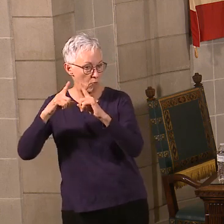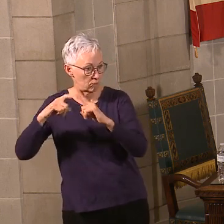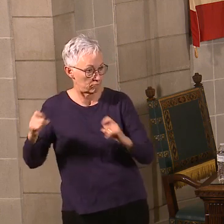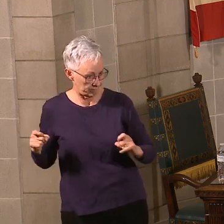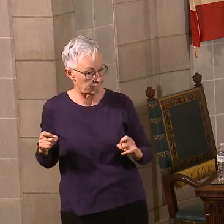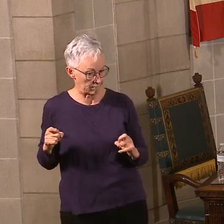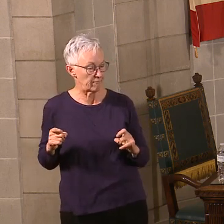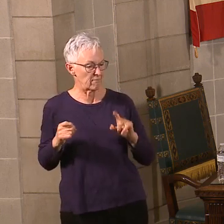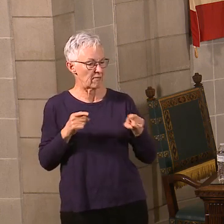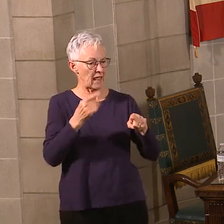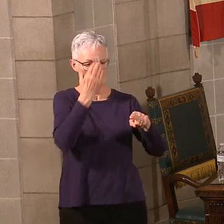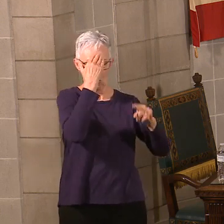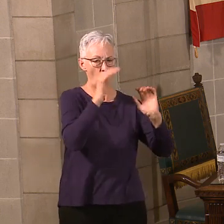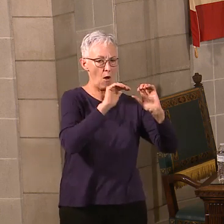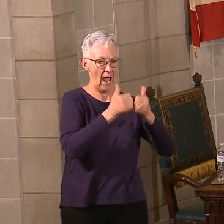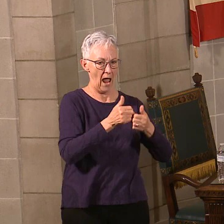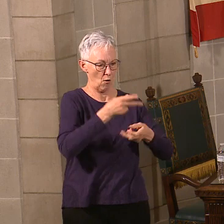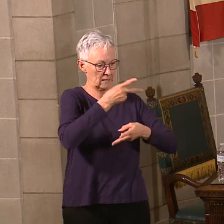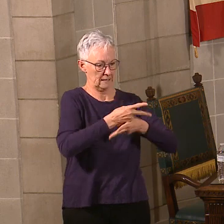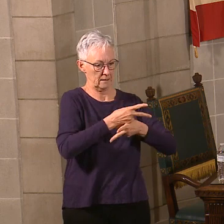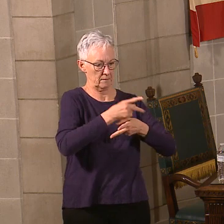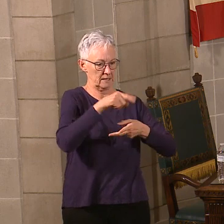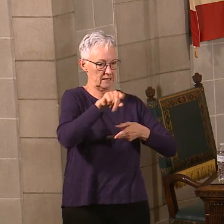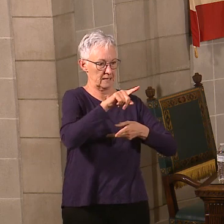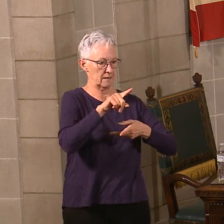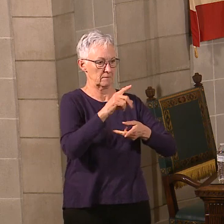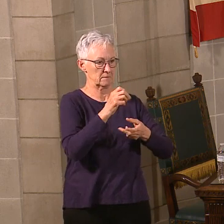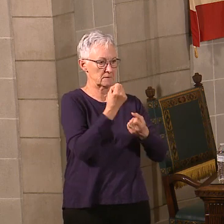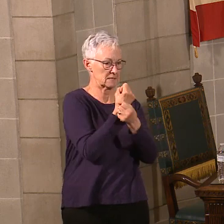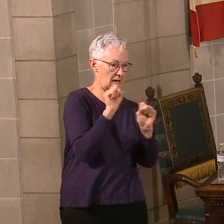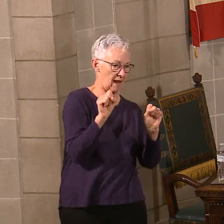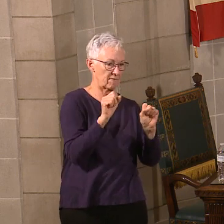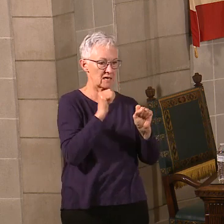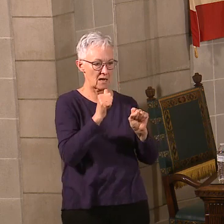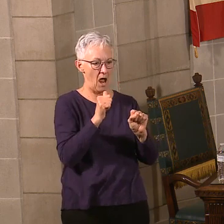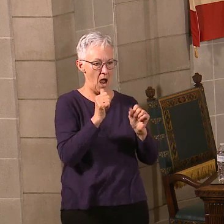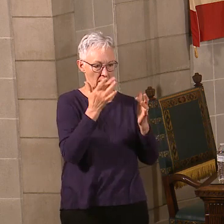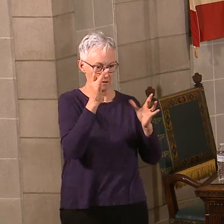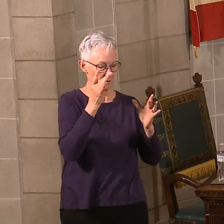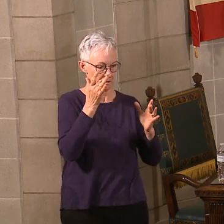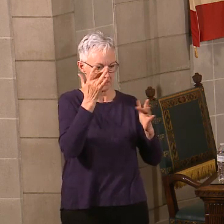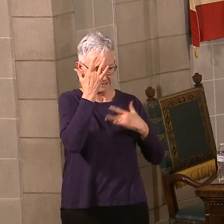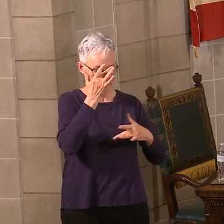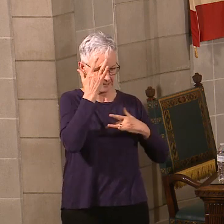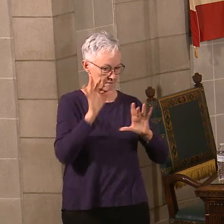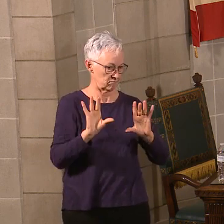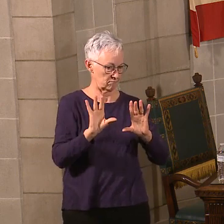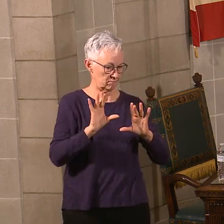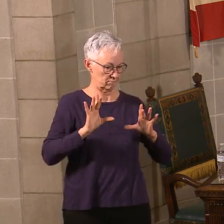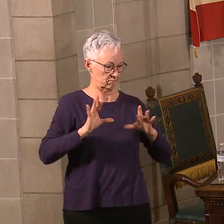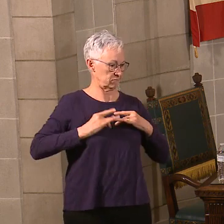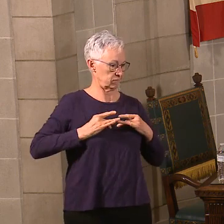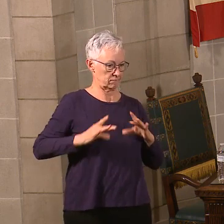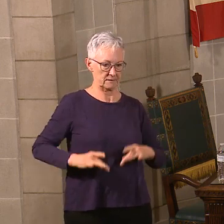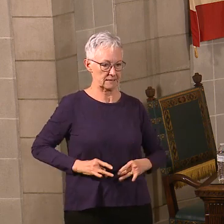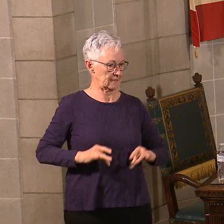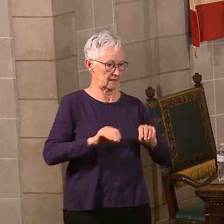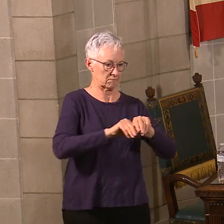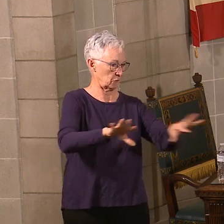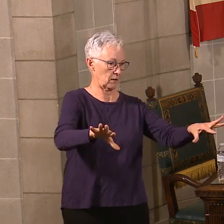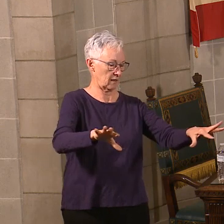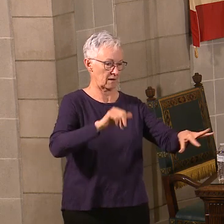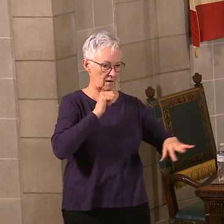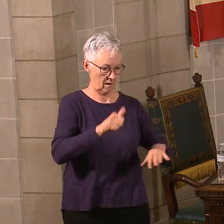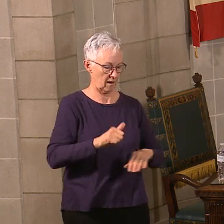too, specifically in our Department of Health and Human Services. They've been working extremely hard, but then especially